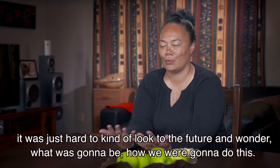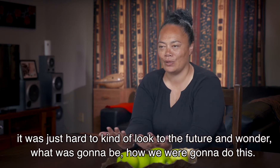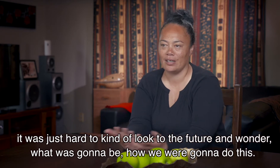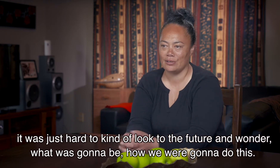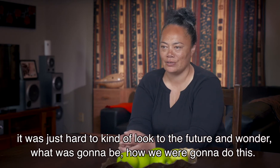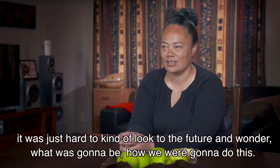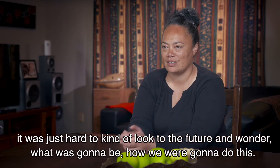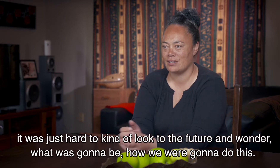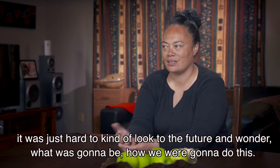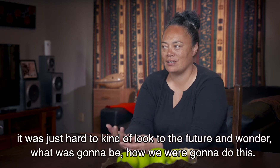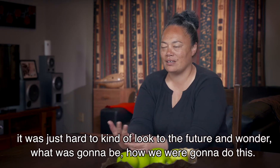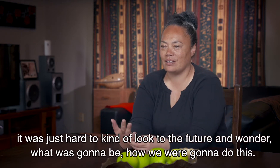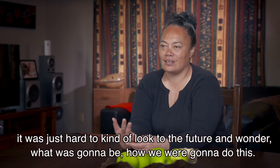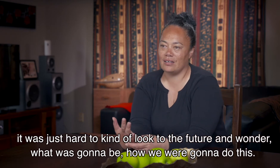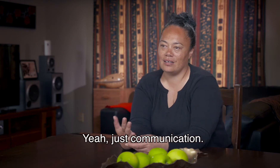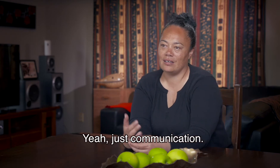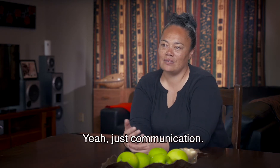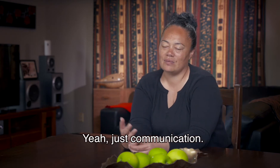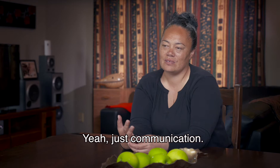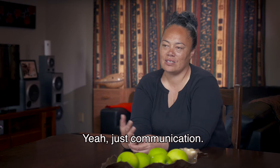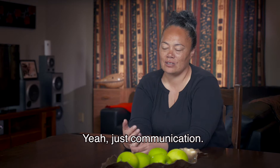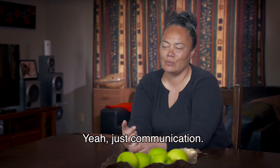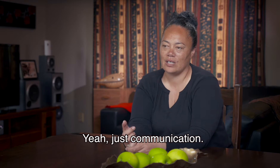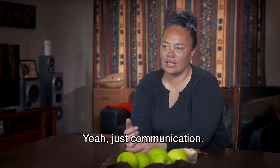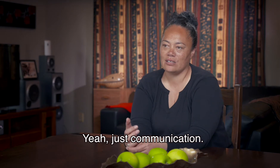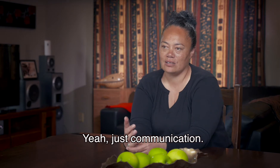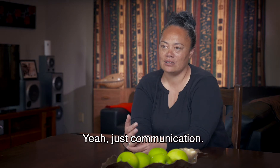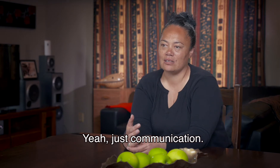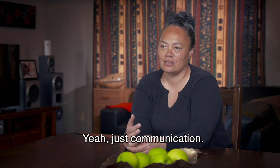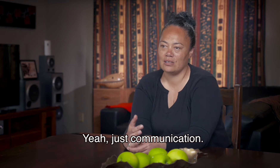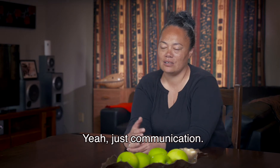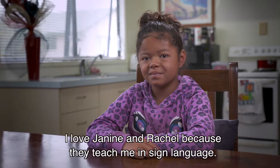were going to do this. Yeah, just communication.